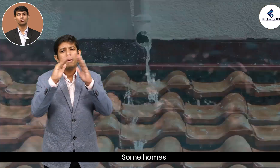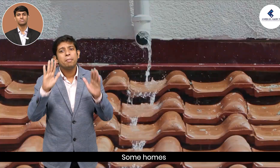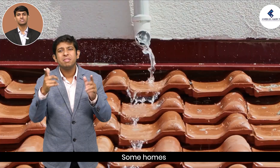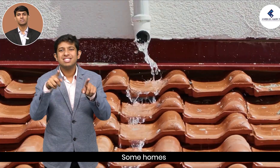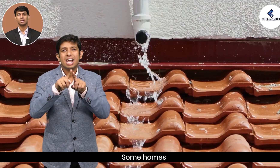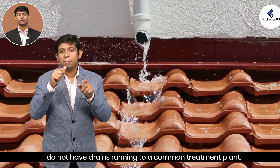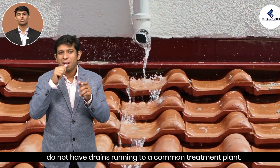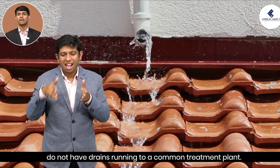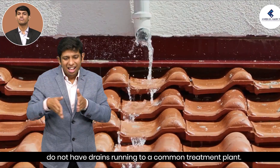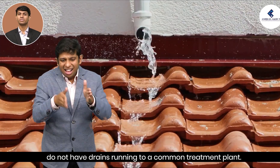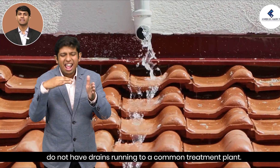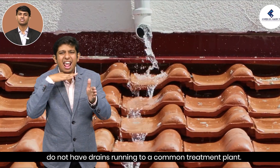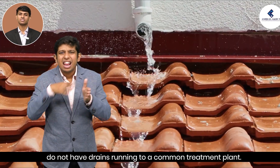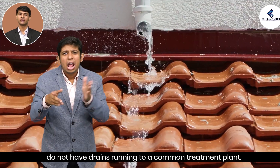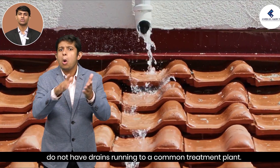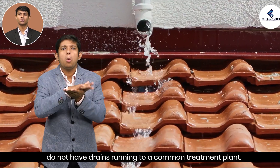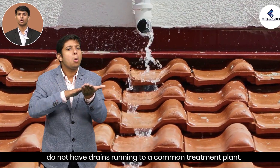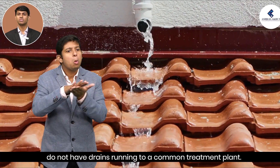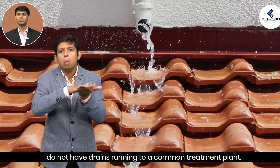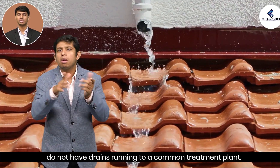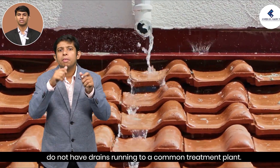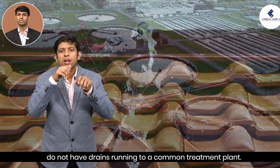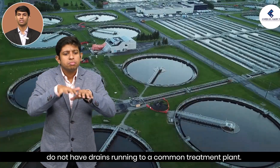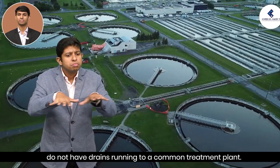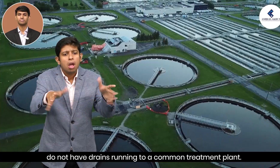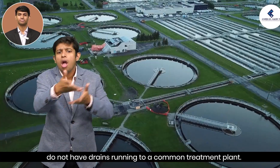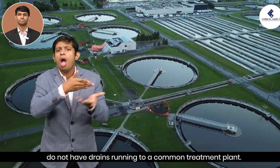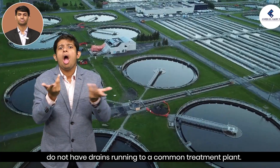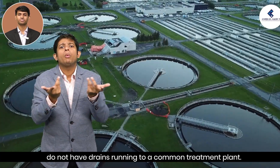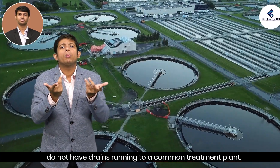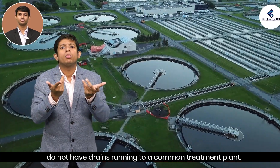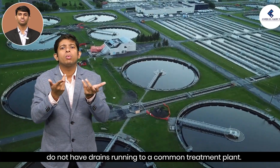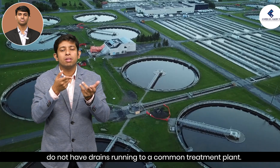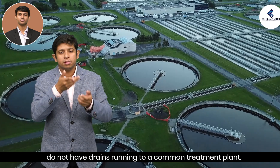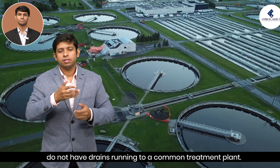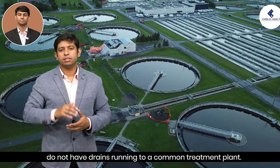Some homes do not have drains running to a common treatment plant.